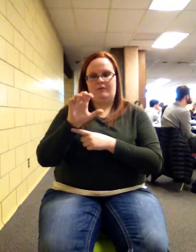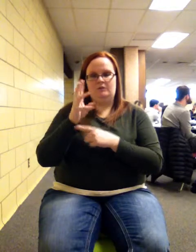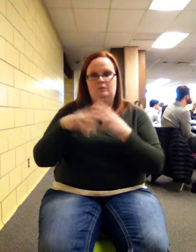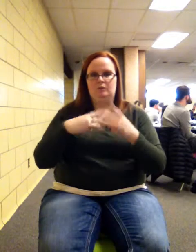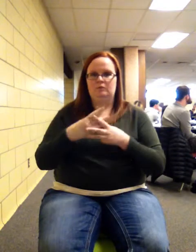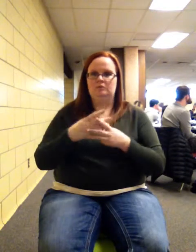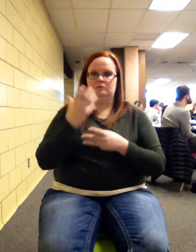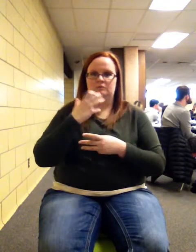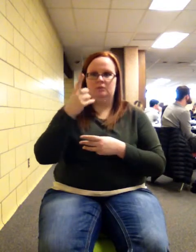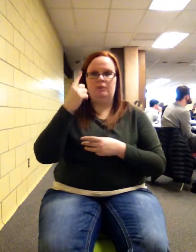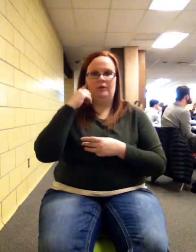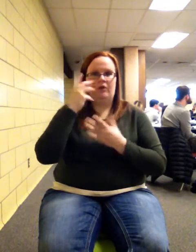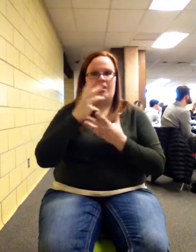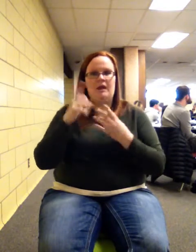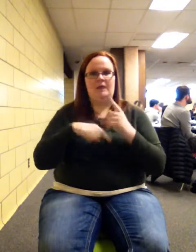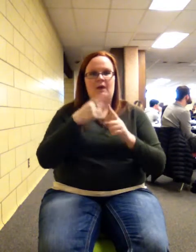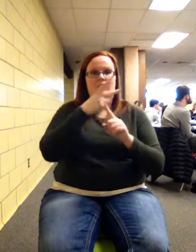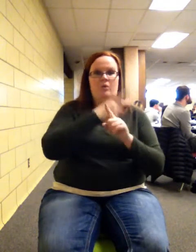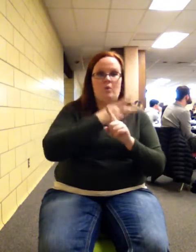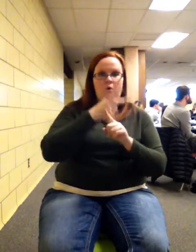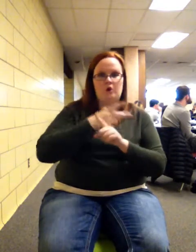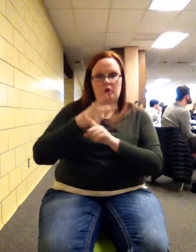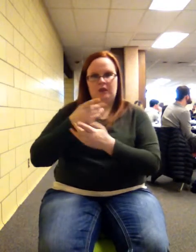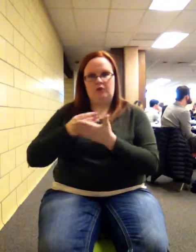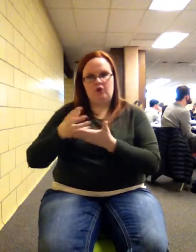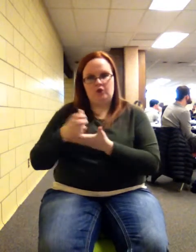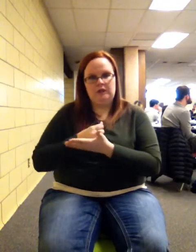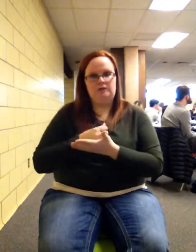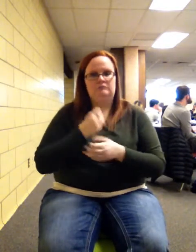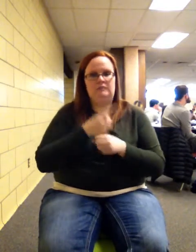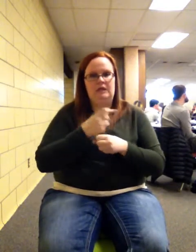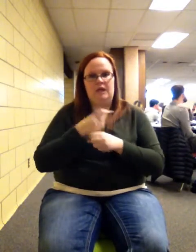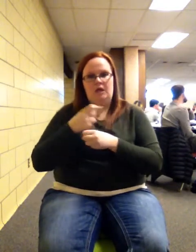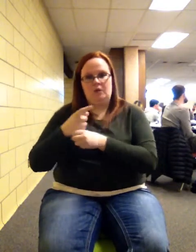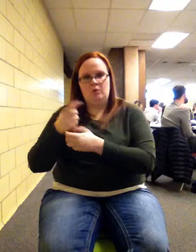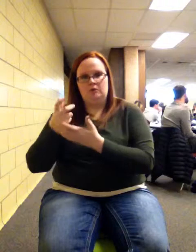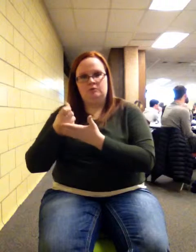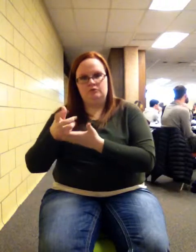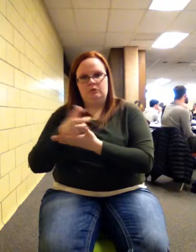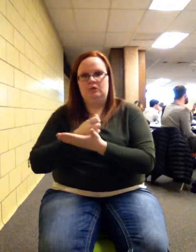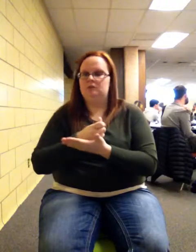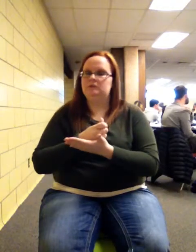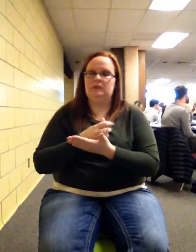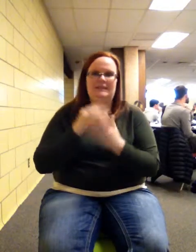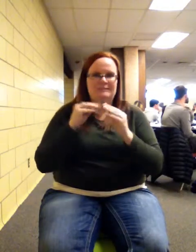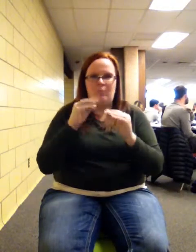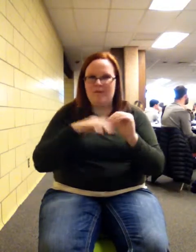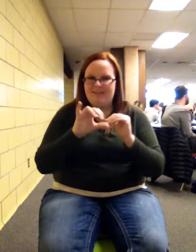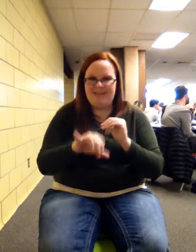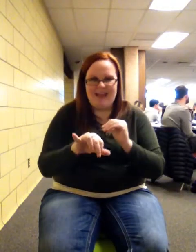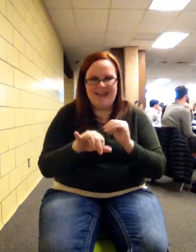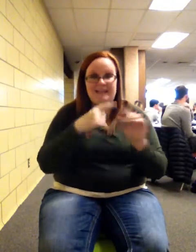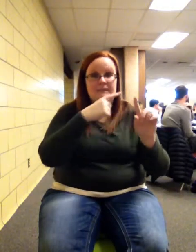that. Well, honestly, it's really more than just that. It's monthly earnings that